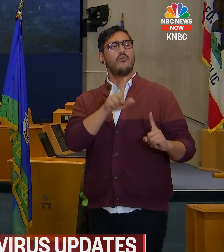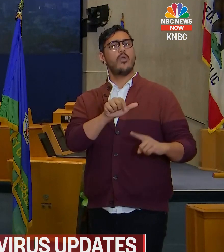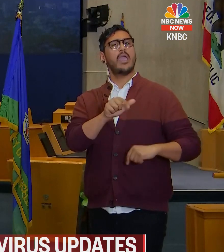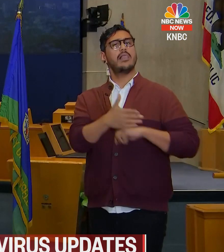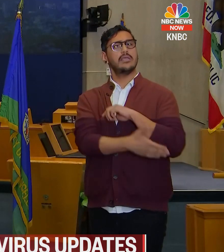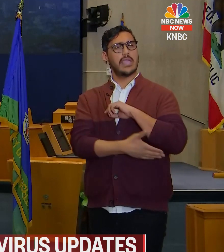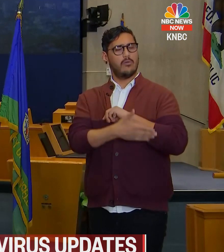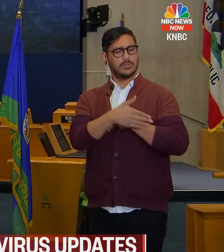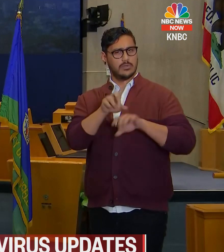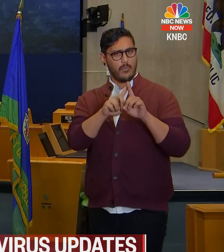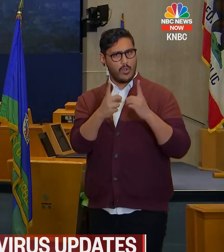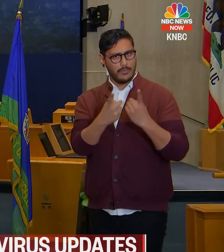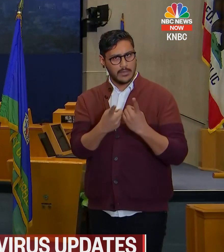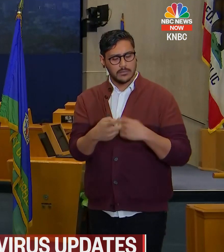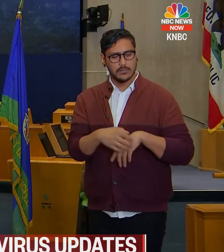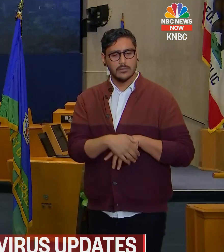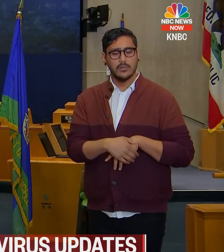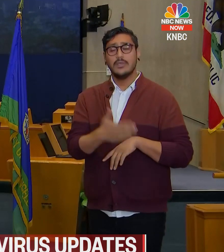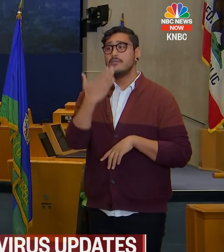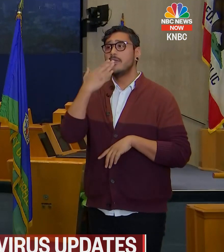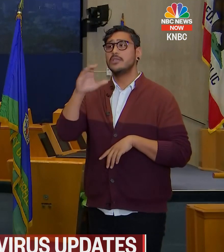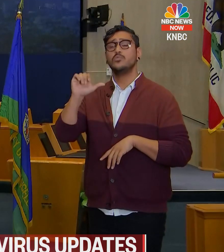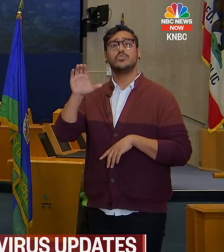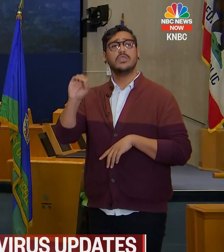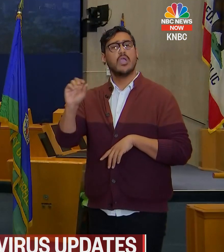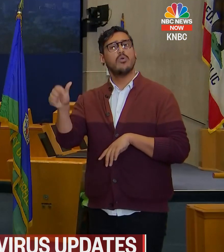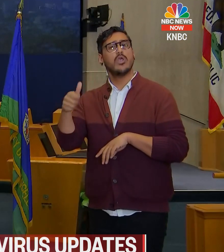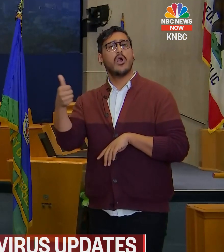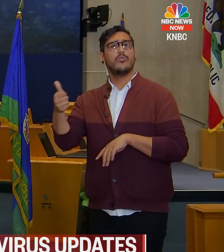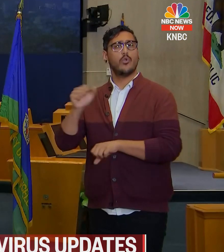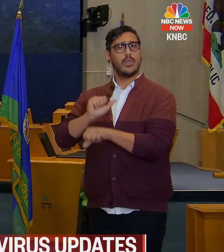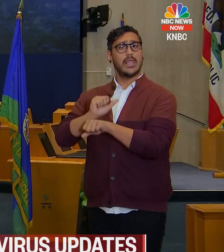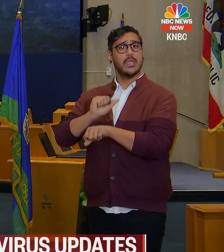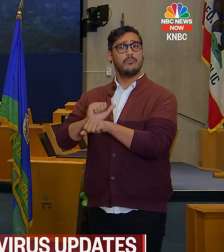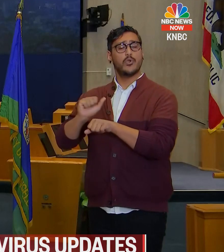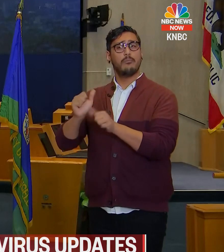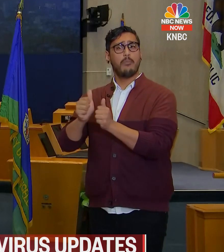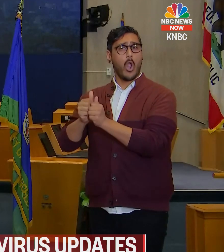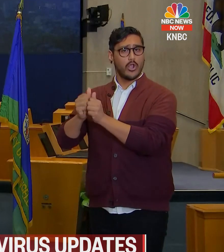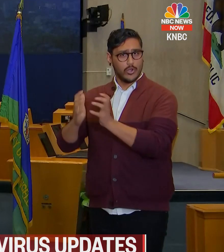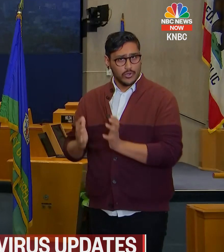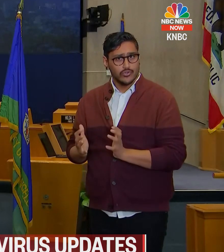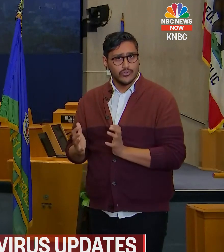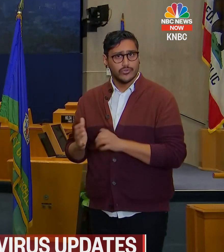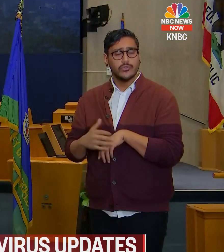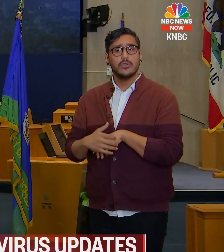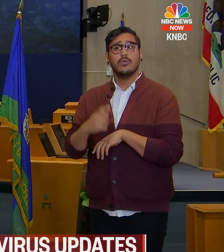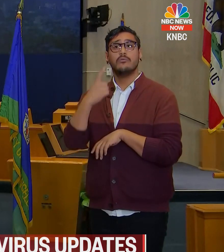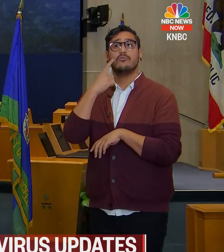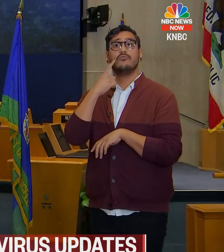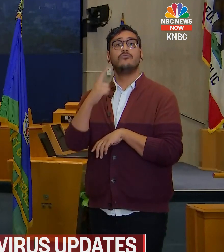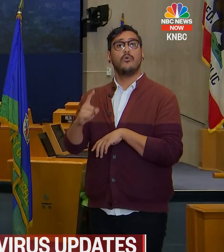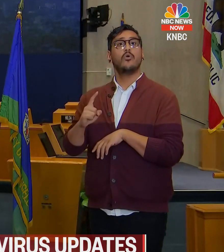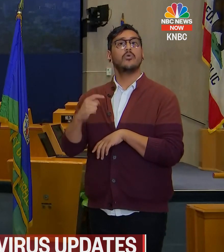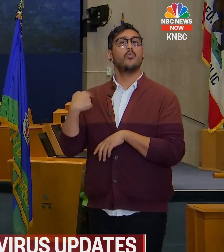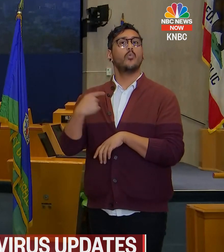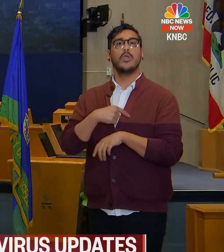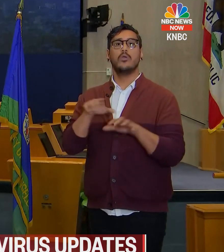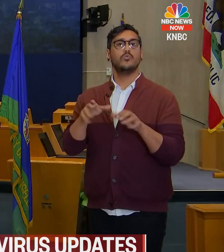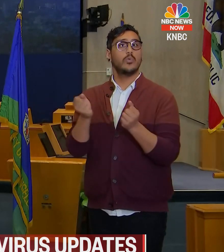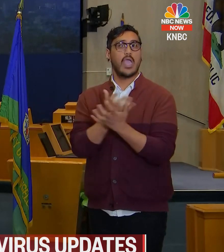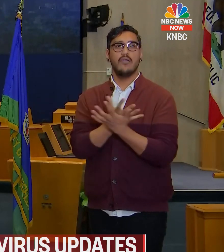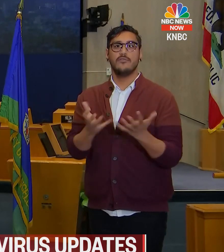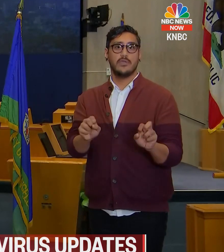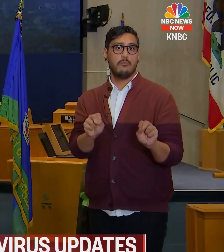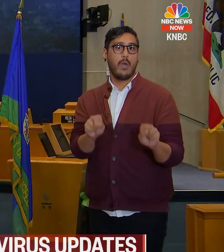to thank our CEO and our other labor partners and collaborators as it pertains that we're doing all that we